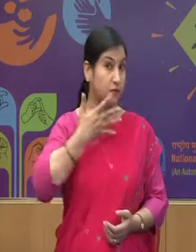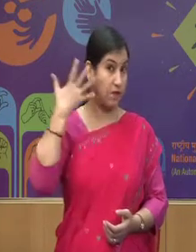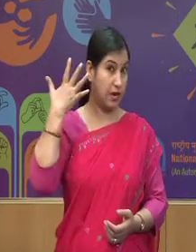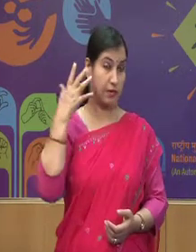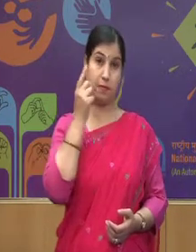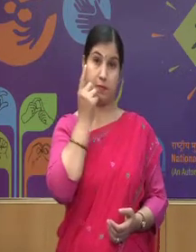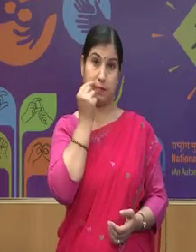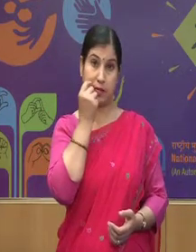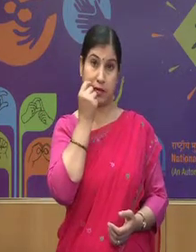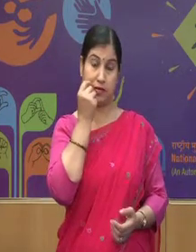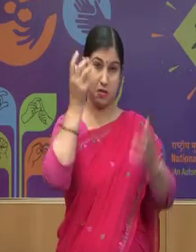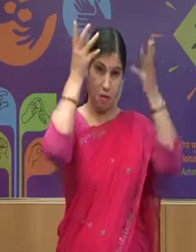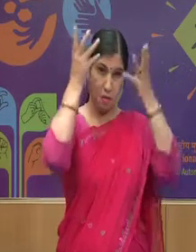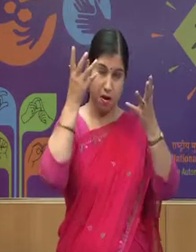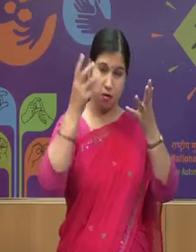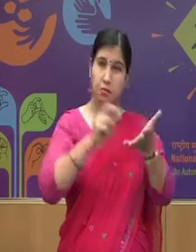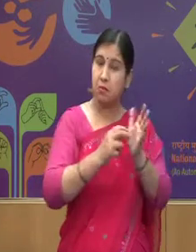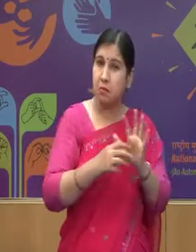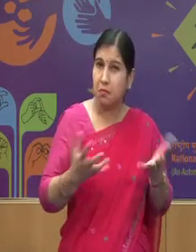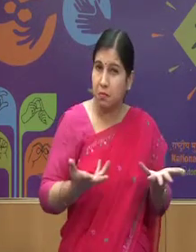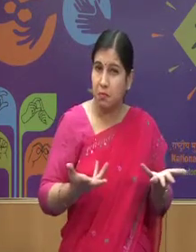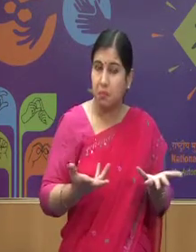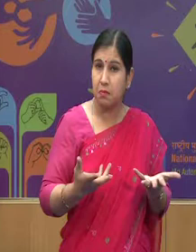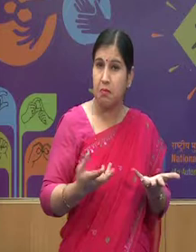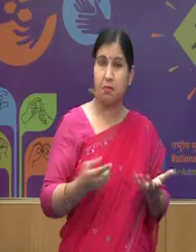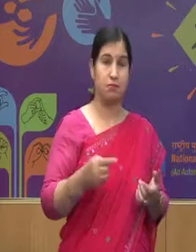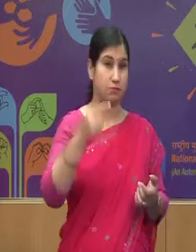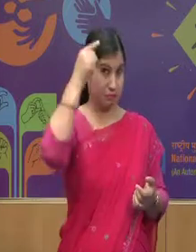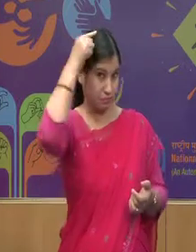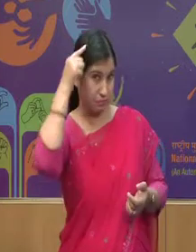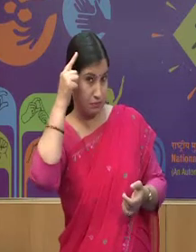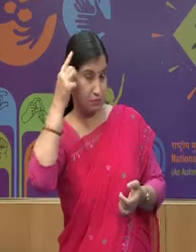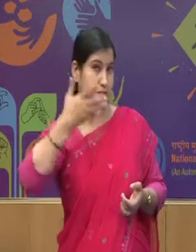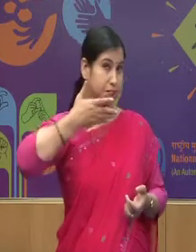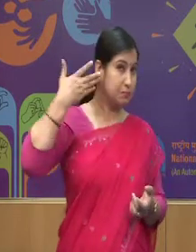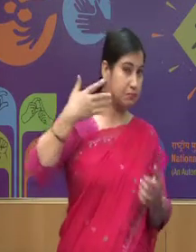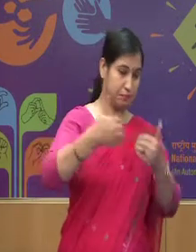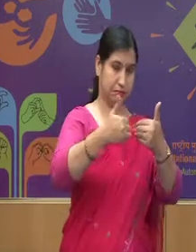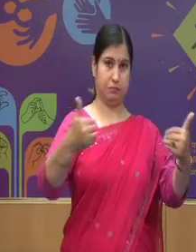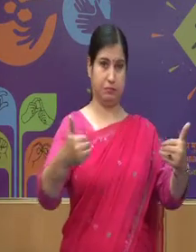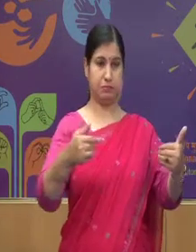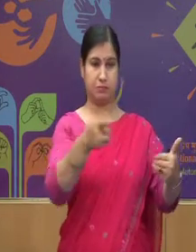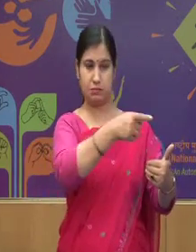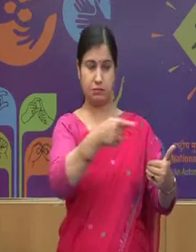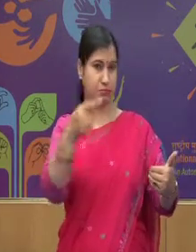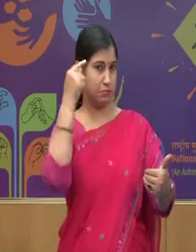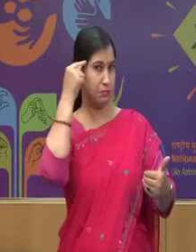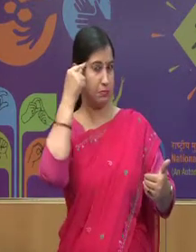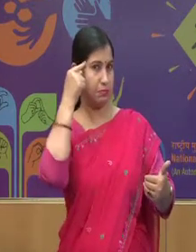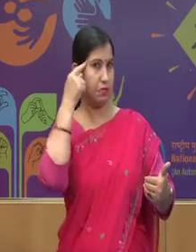White man's burden was a feeling of racial superiority among